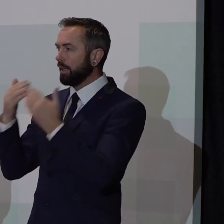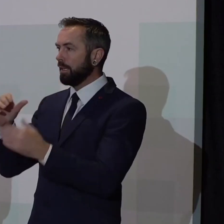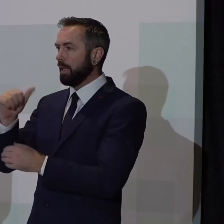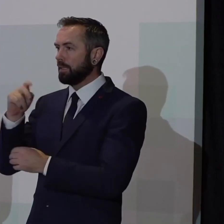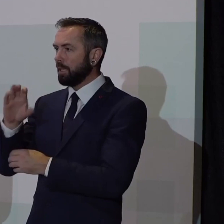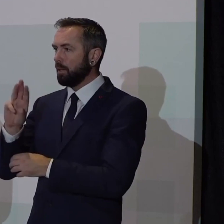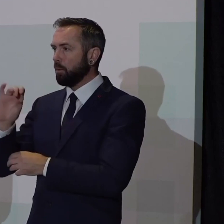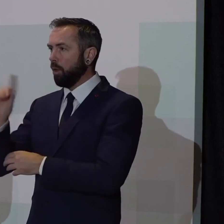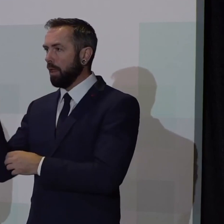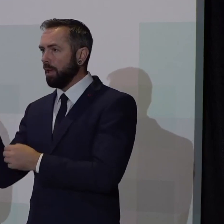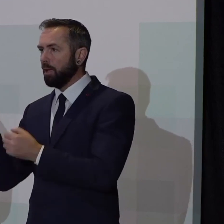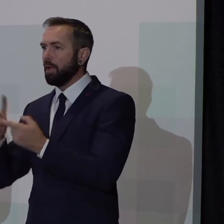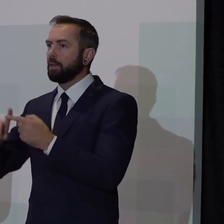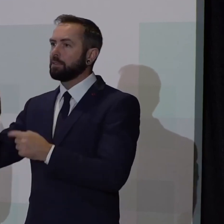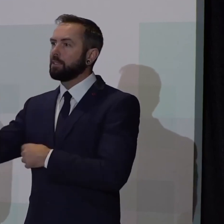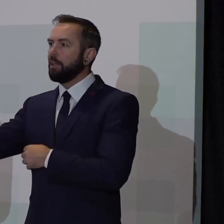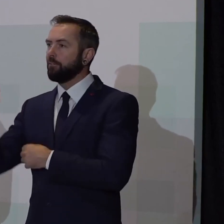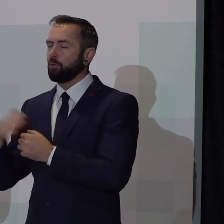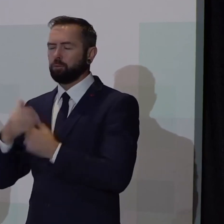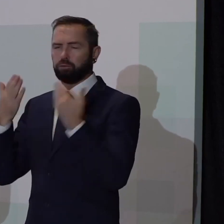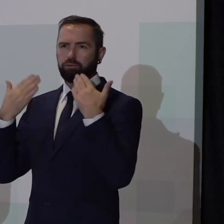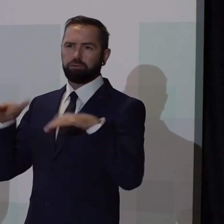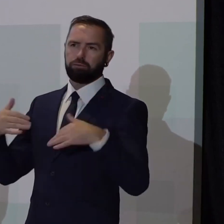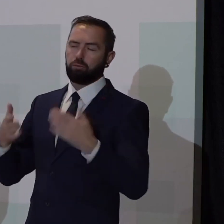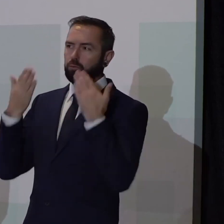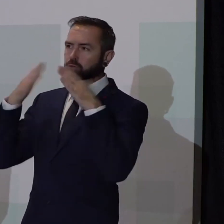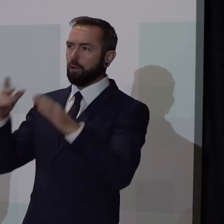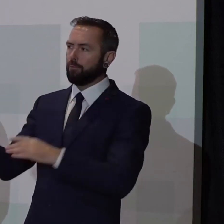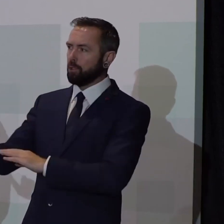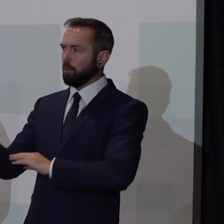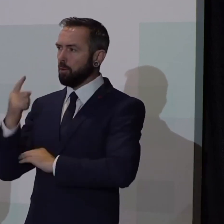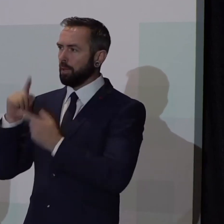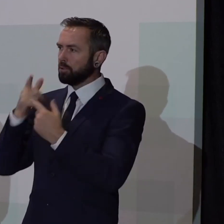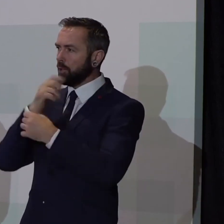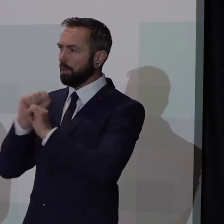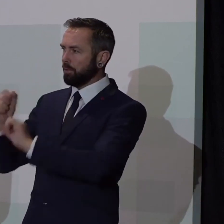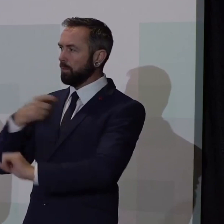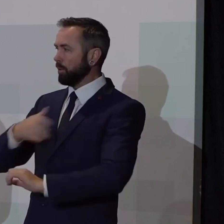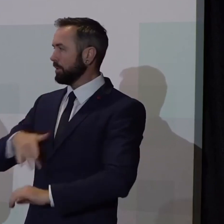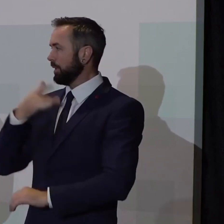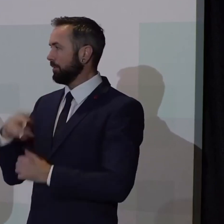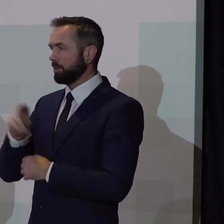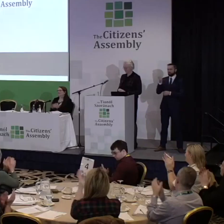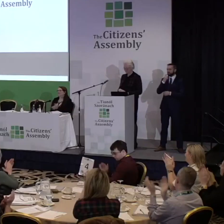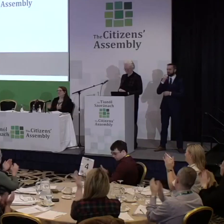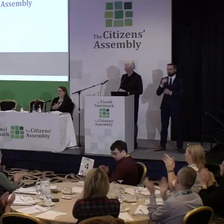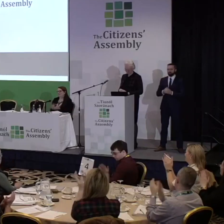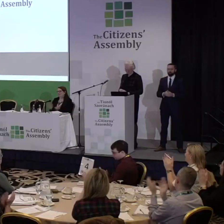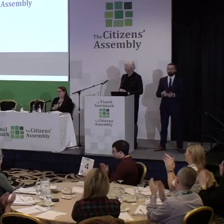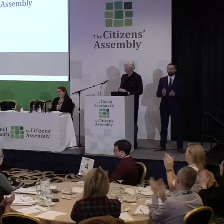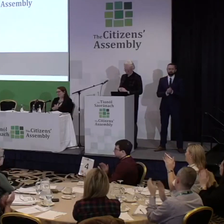Adele, Paula and Dave for being brave to come up. It's not easy to come up and talk about your personal experience.